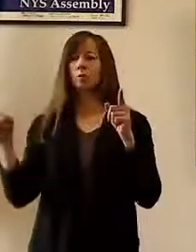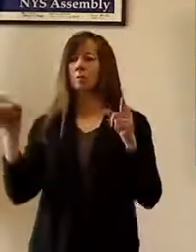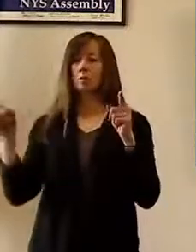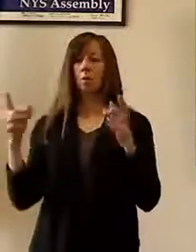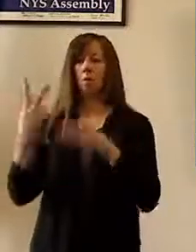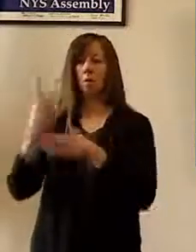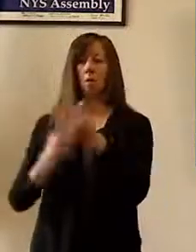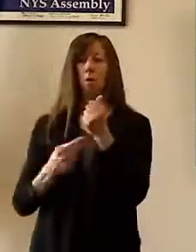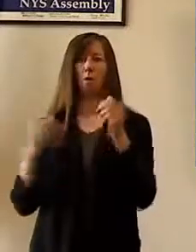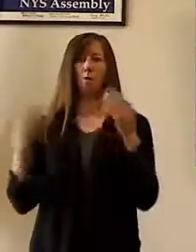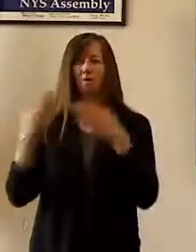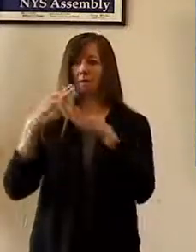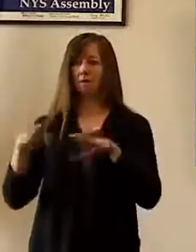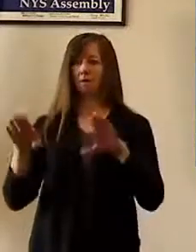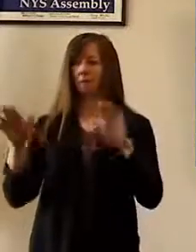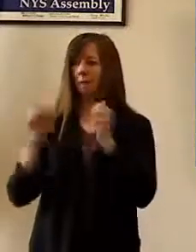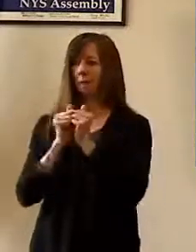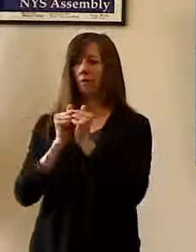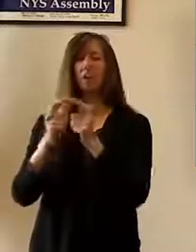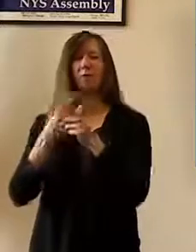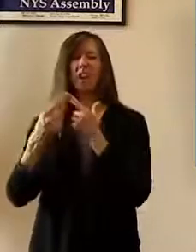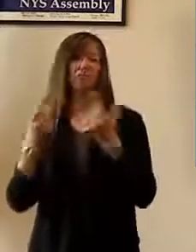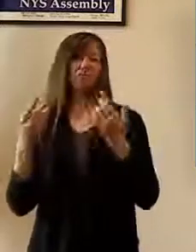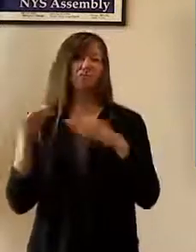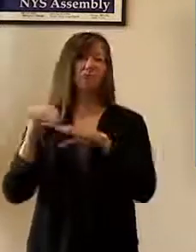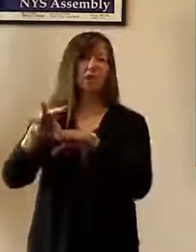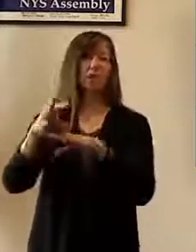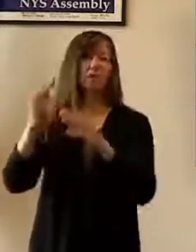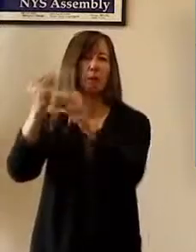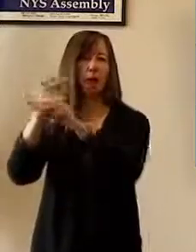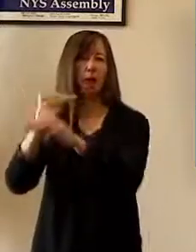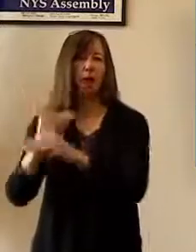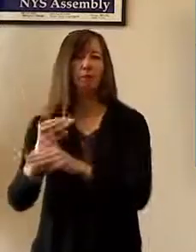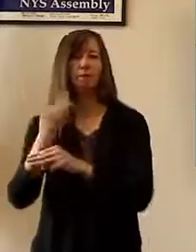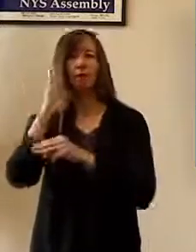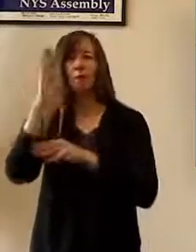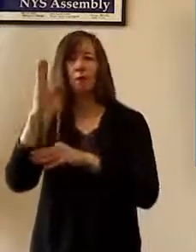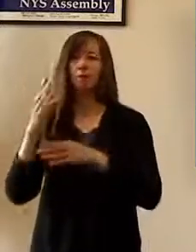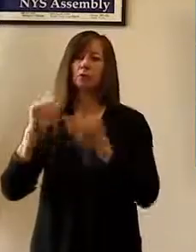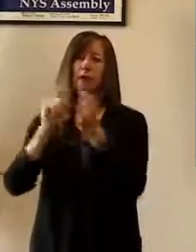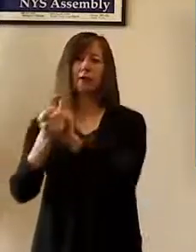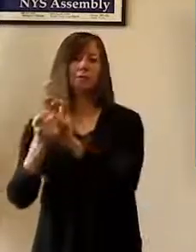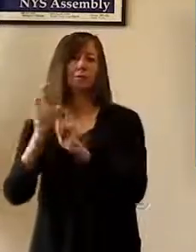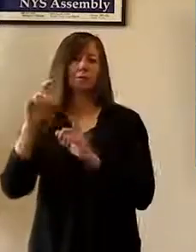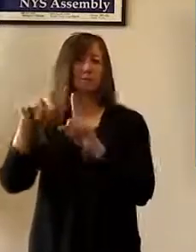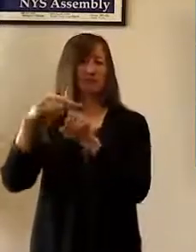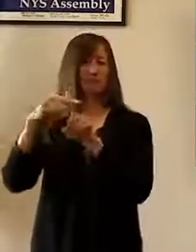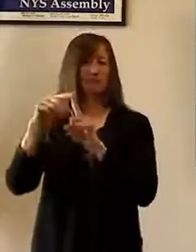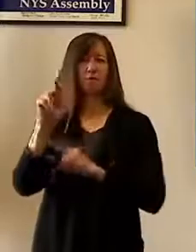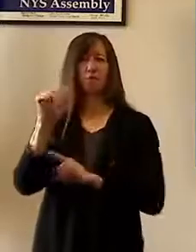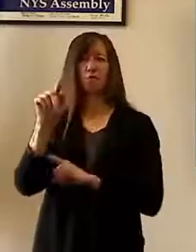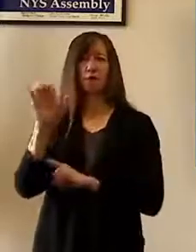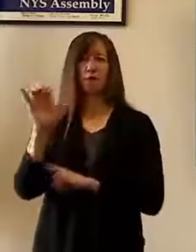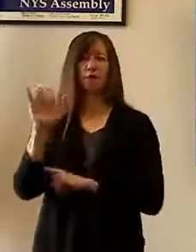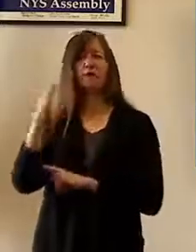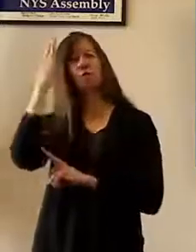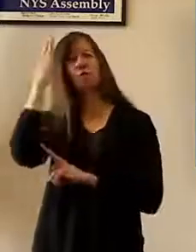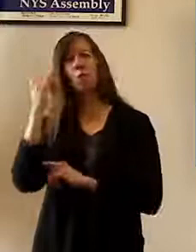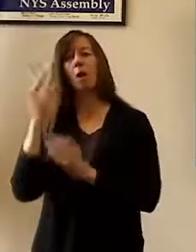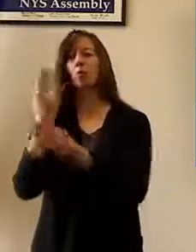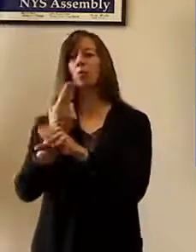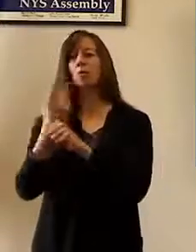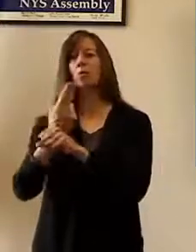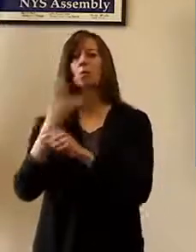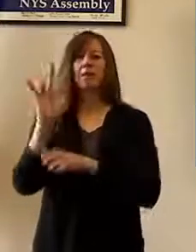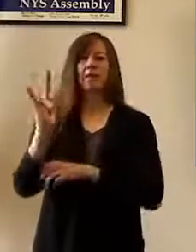the math and also affects the positivity rate, which is why we look at that 7-day rolling average, which is important.